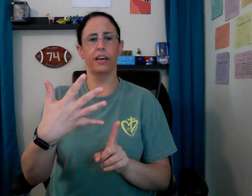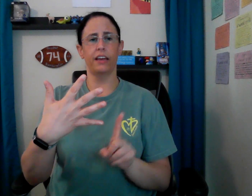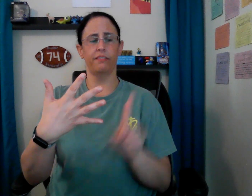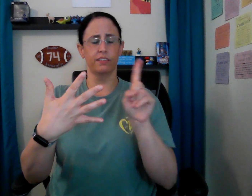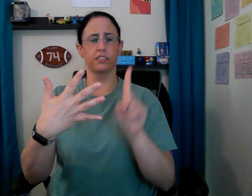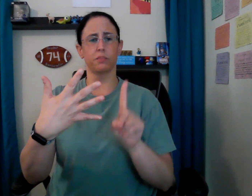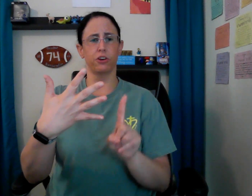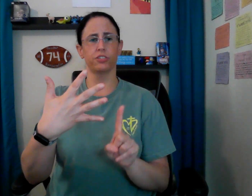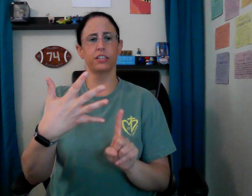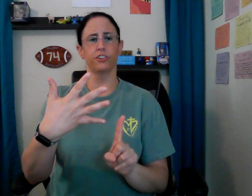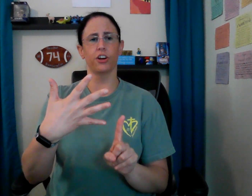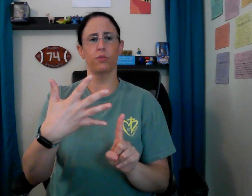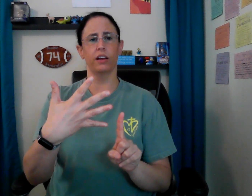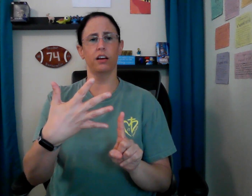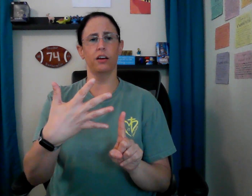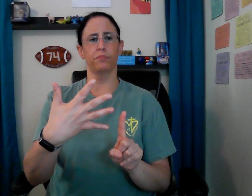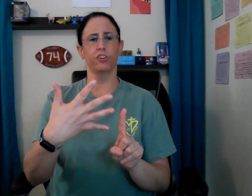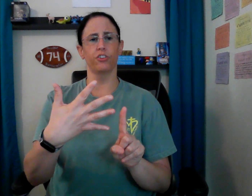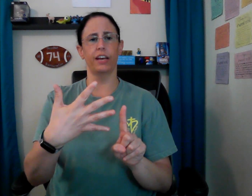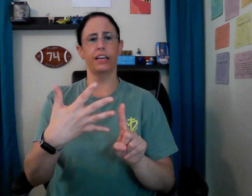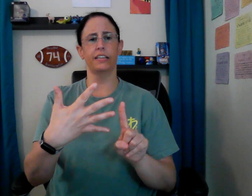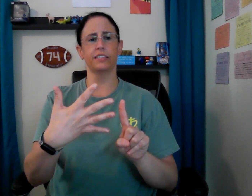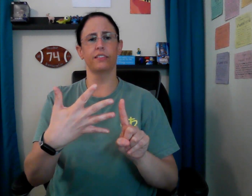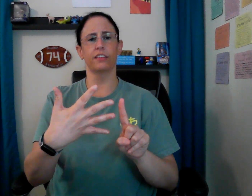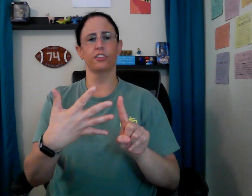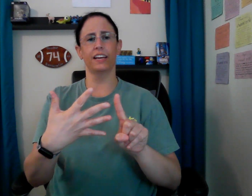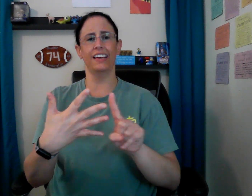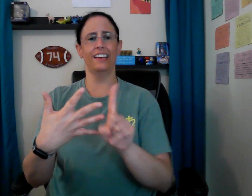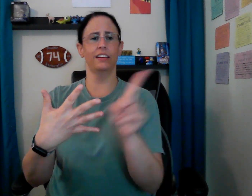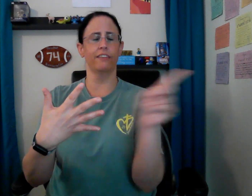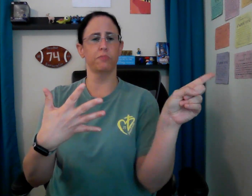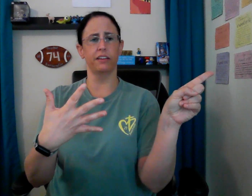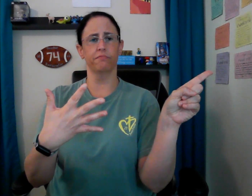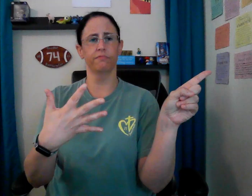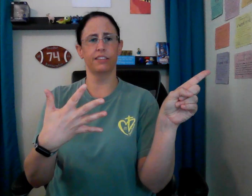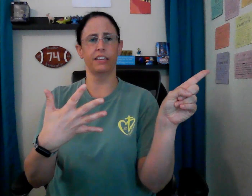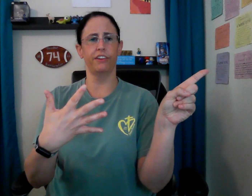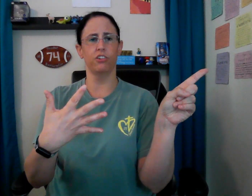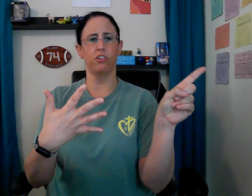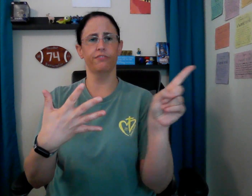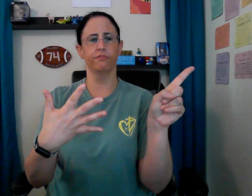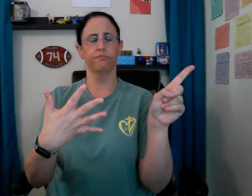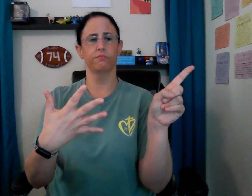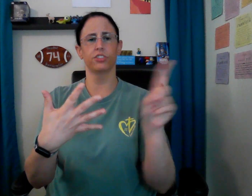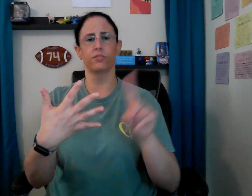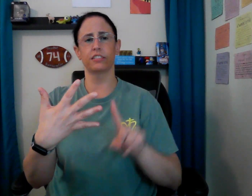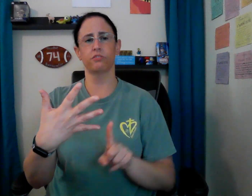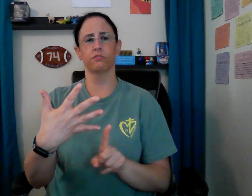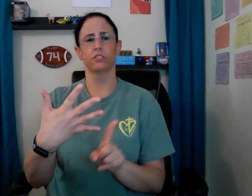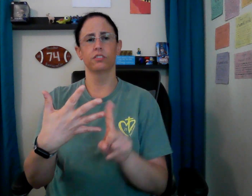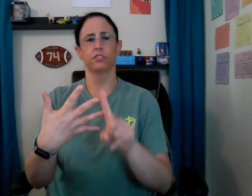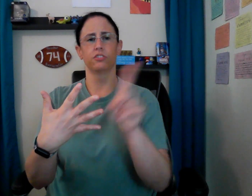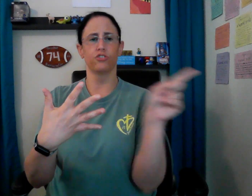okay, this is the person, they're going up the grades, and then they're like, never mind, and they veer off. So that's drop